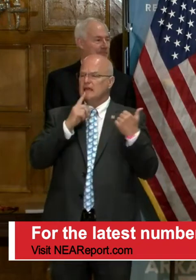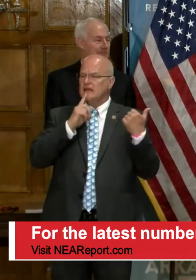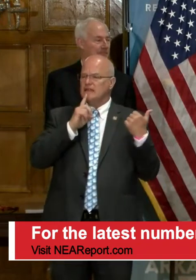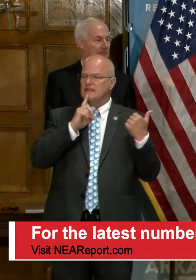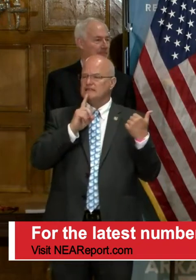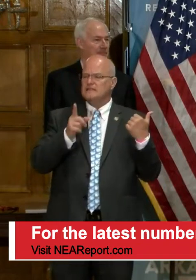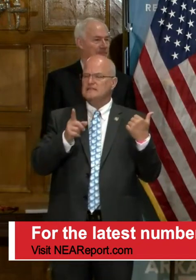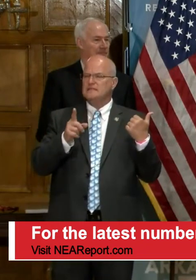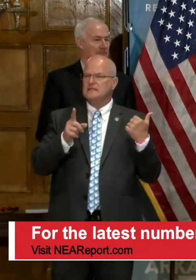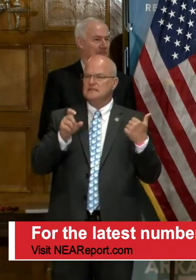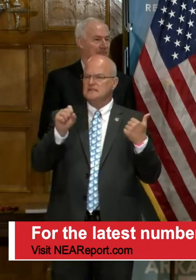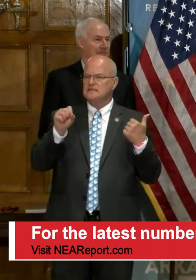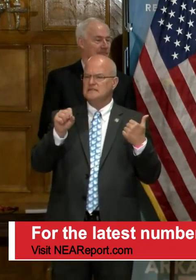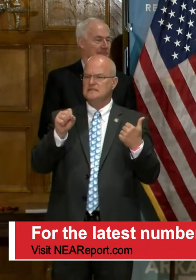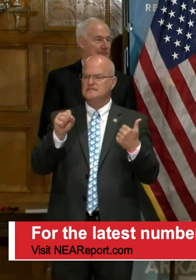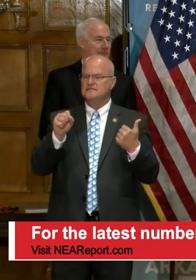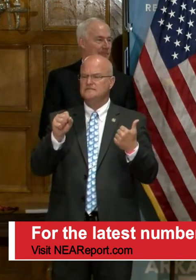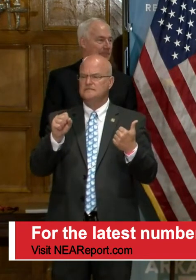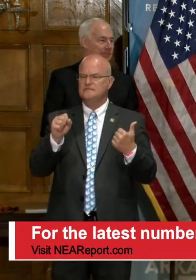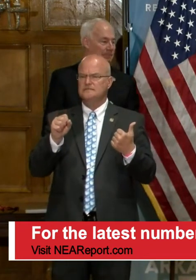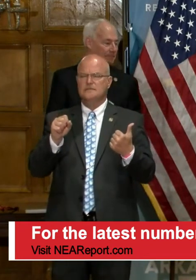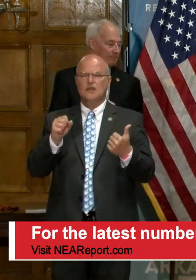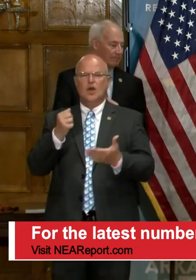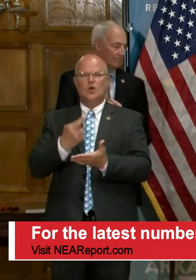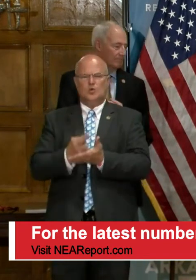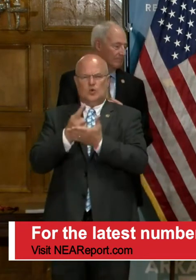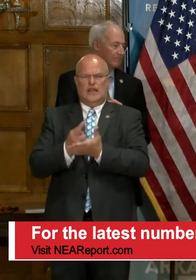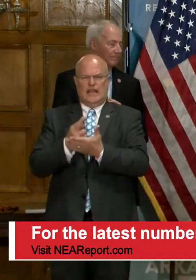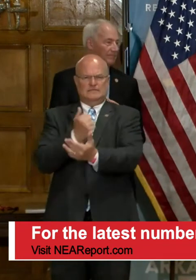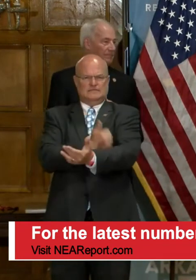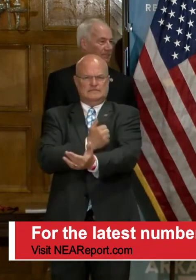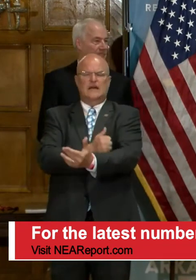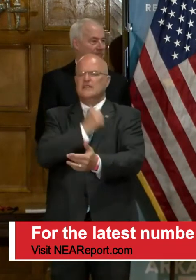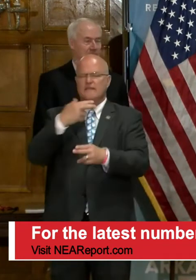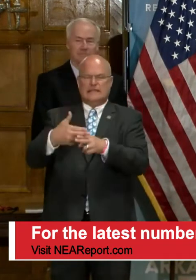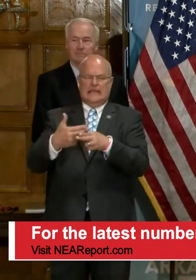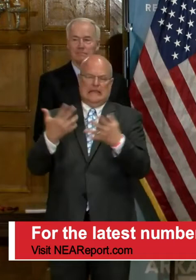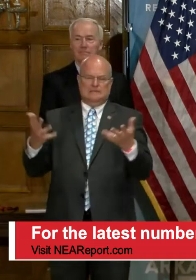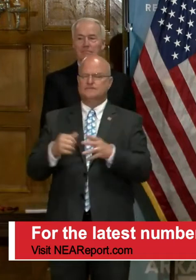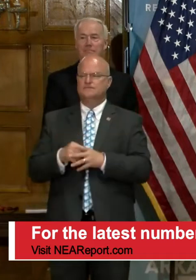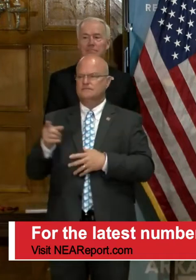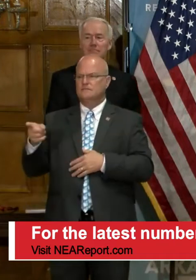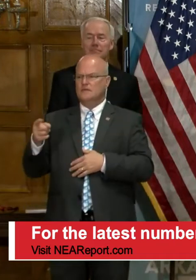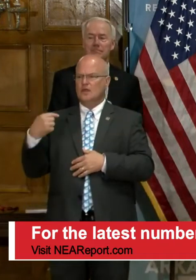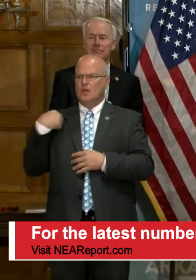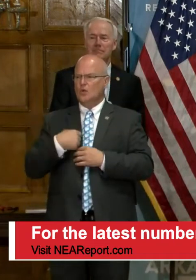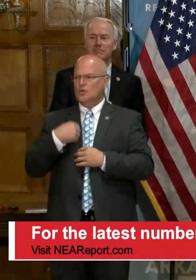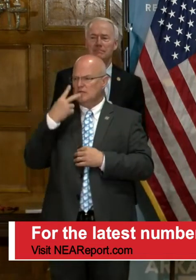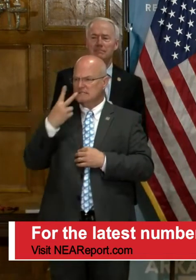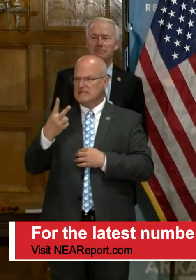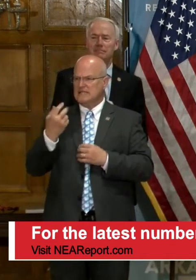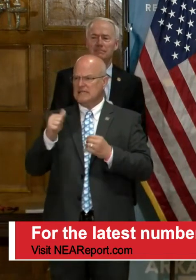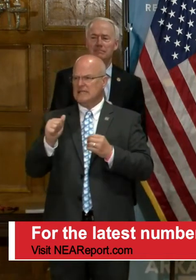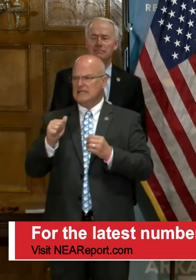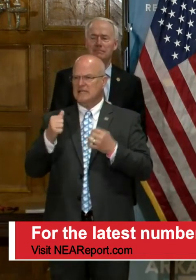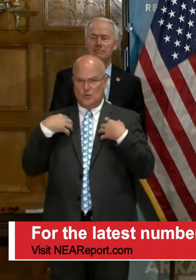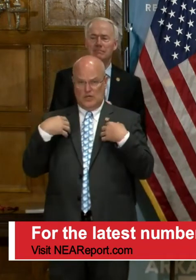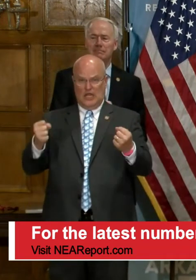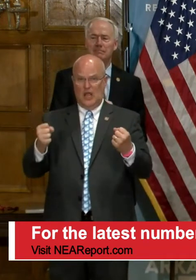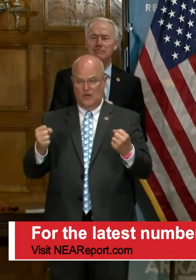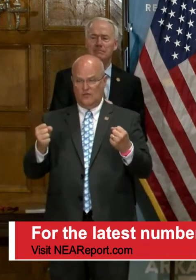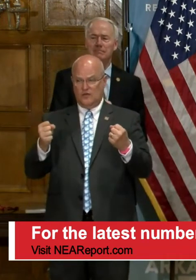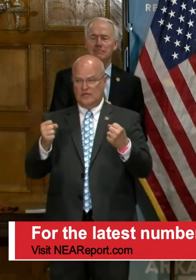a substance rehab facility. I don't have the name of that. Are we starting to see any